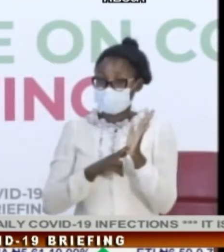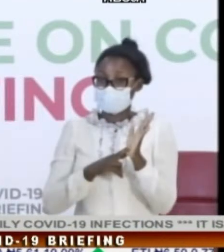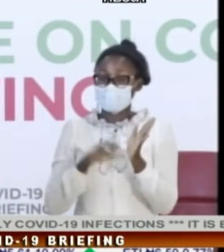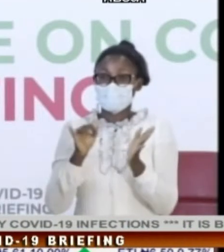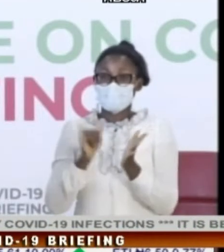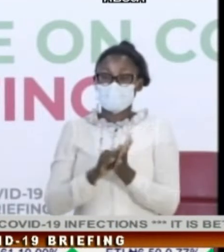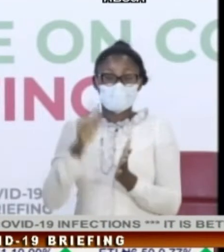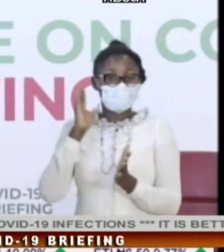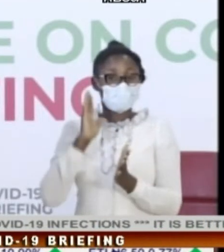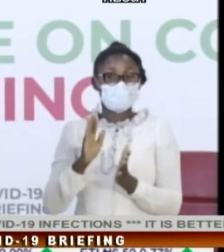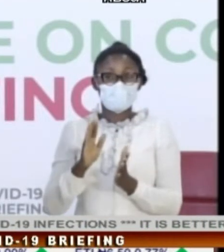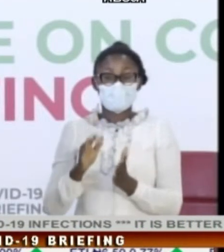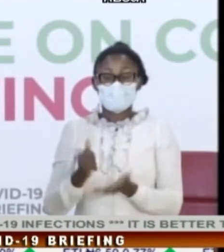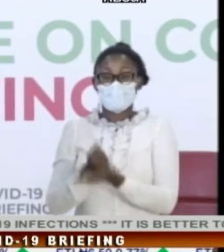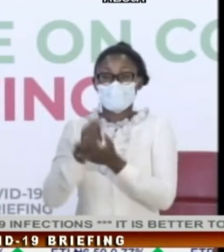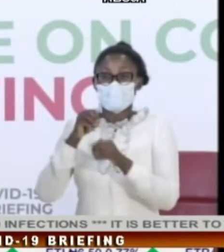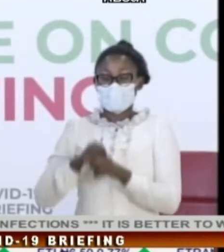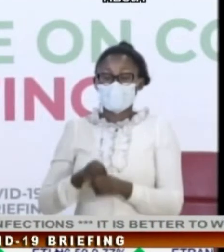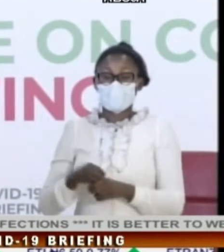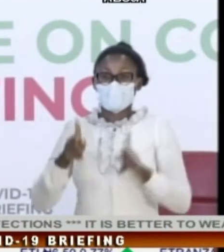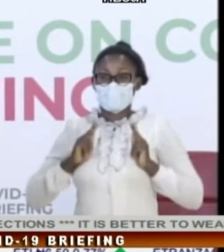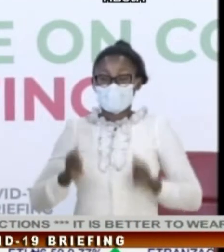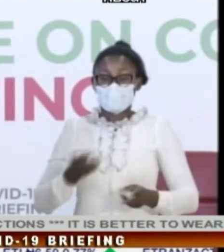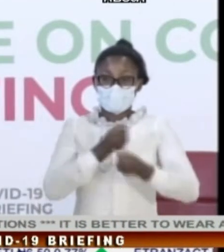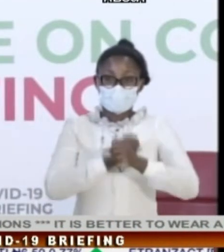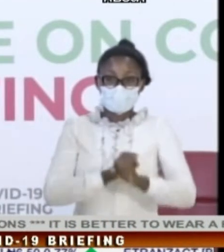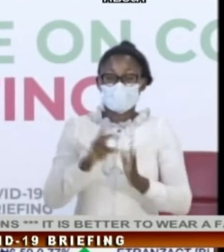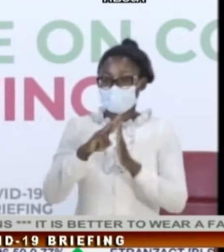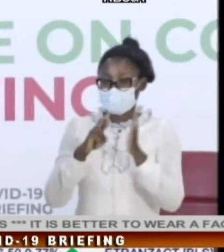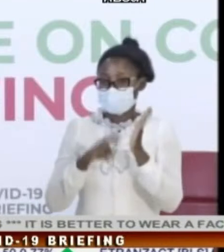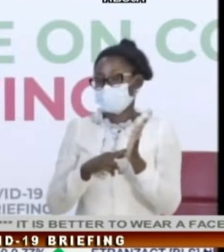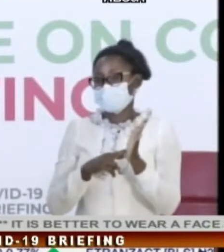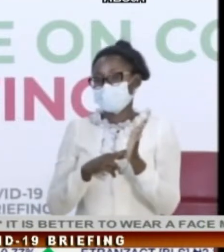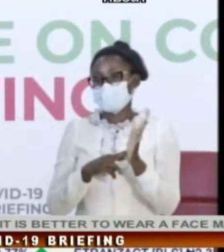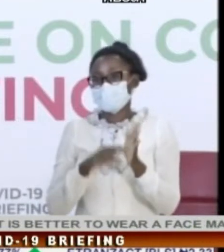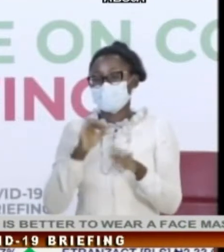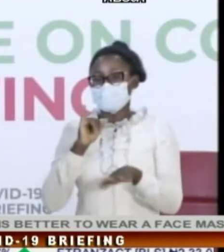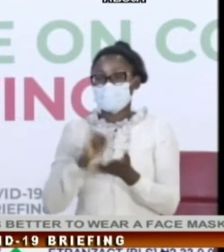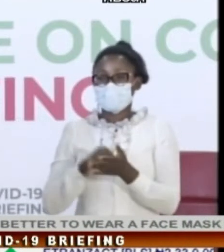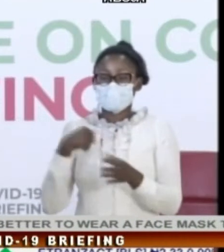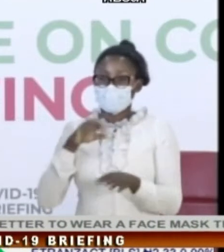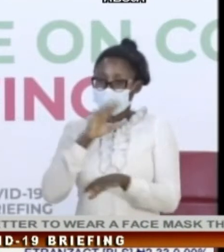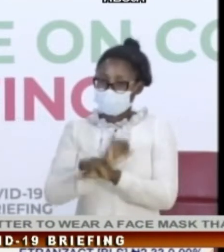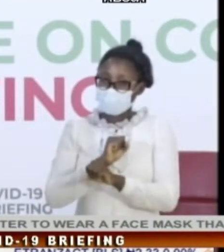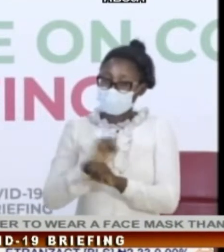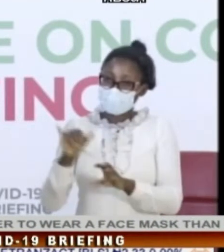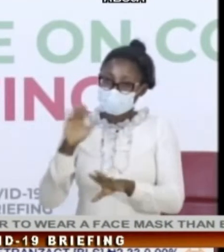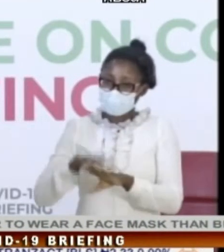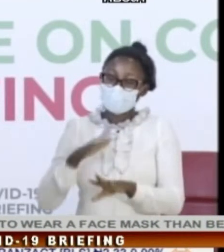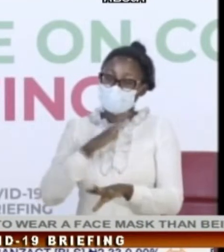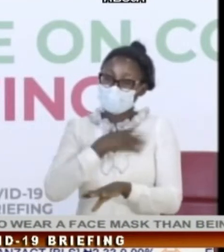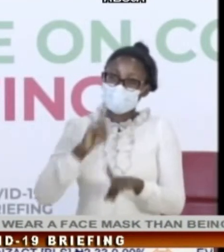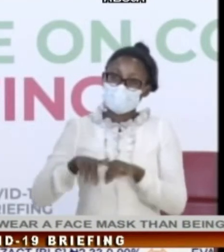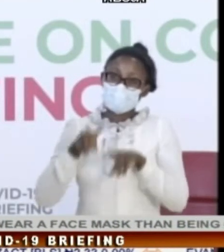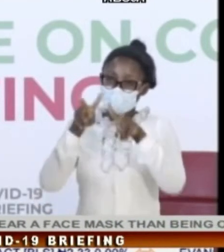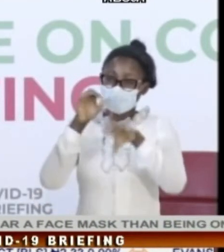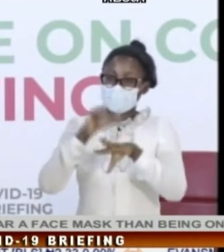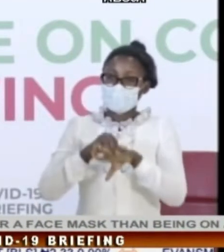we are working on, health protection regulations that we are working on, and to look at the aspects